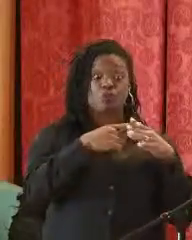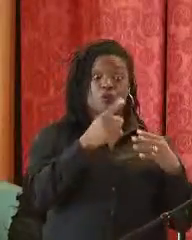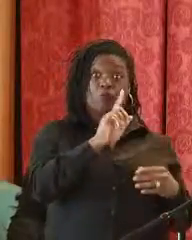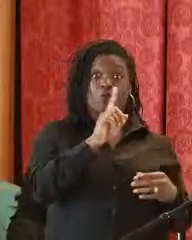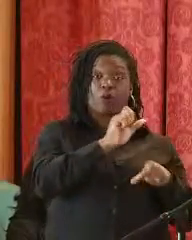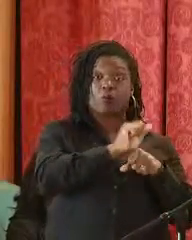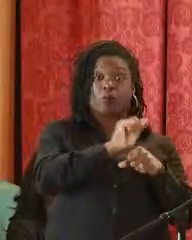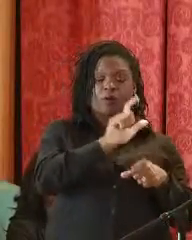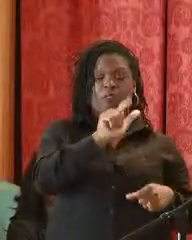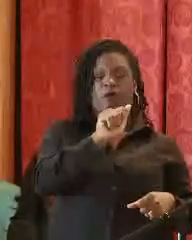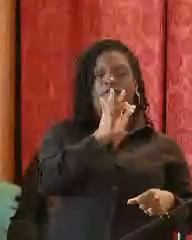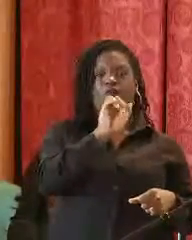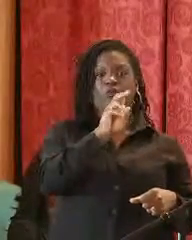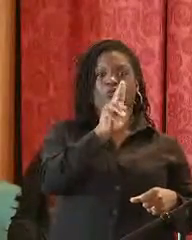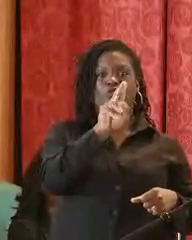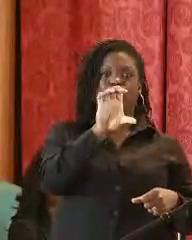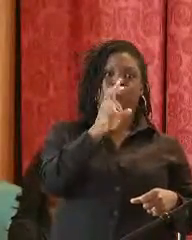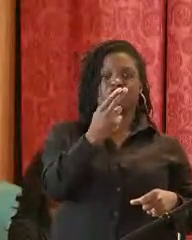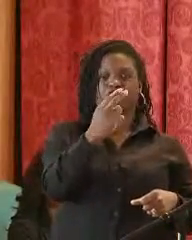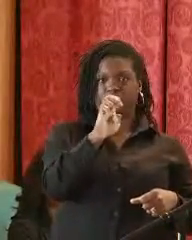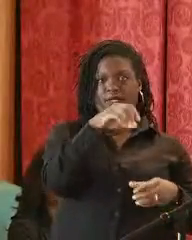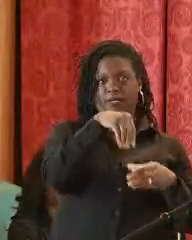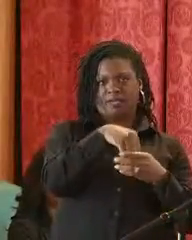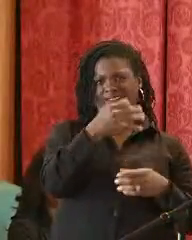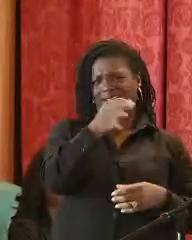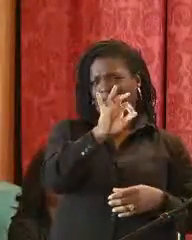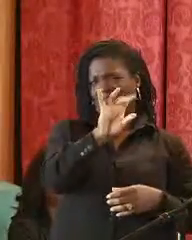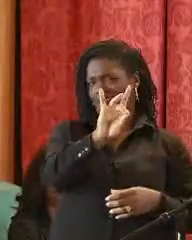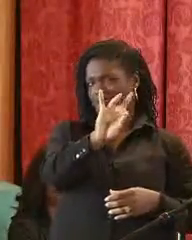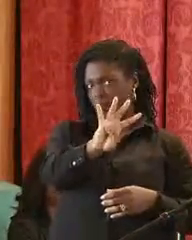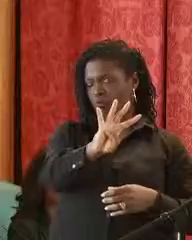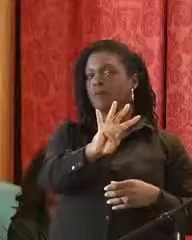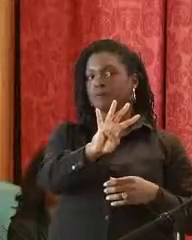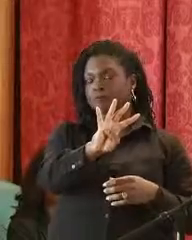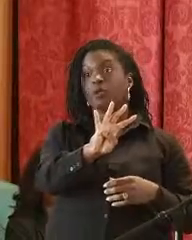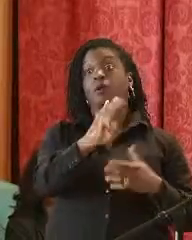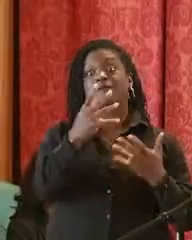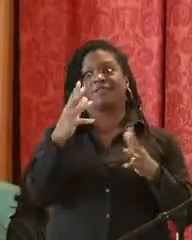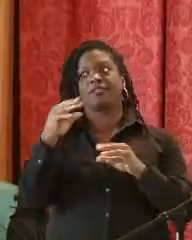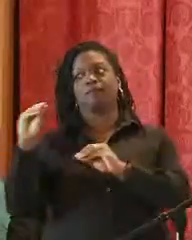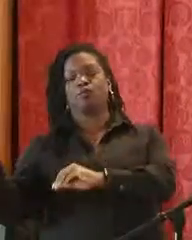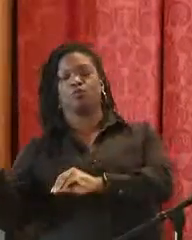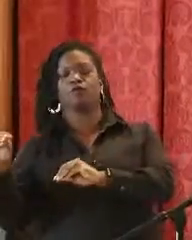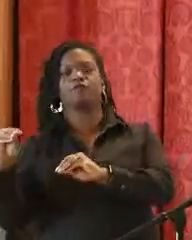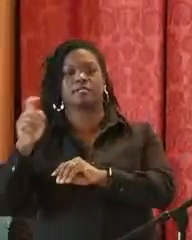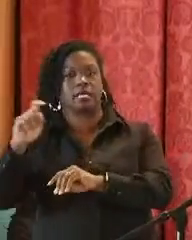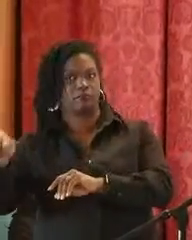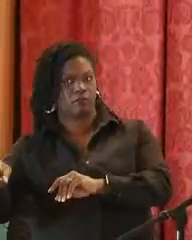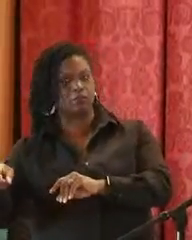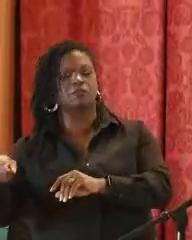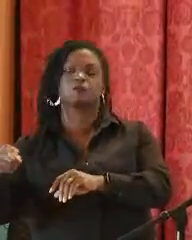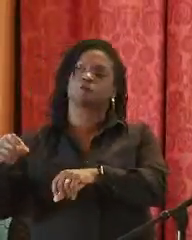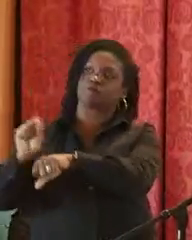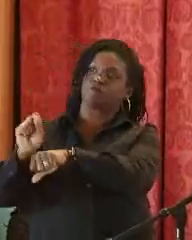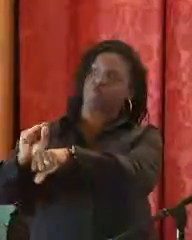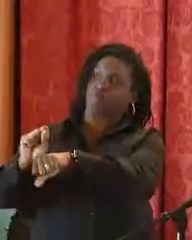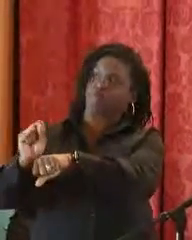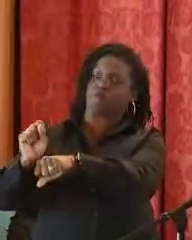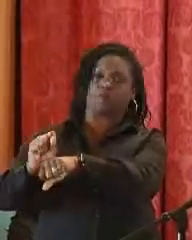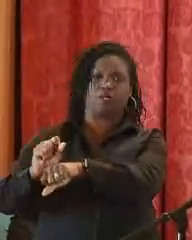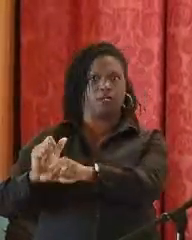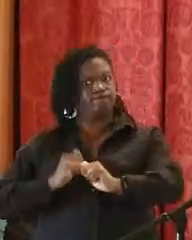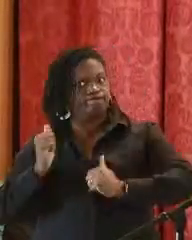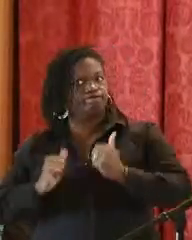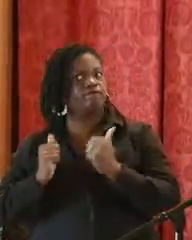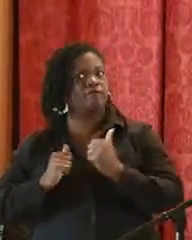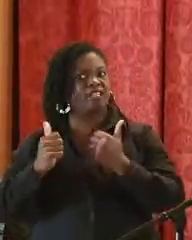Parish in 1984, and he continued that role in Texas. Always striving for the best opportunity for his students,